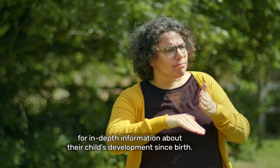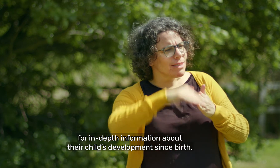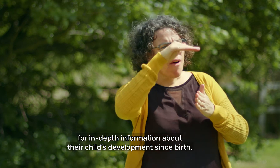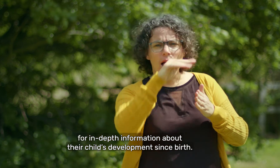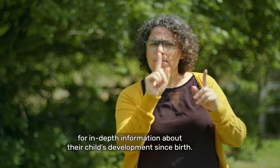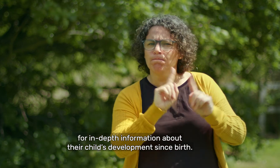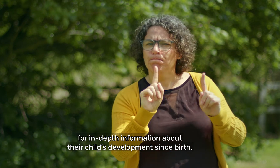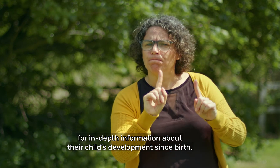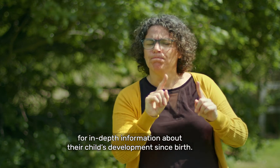since birth.